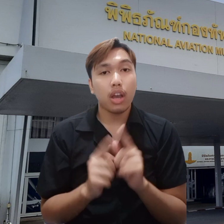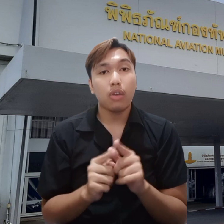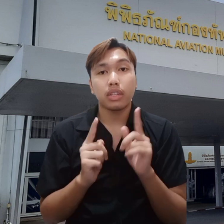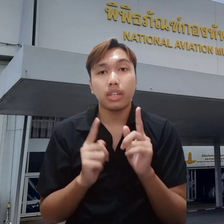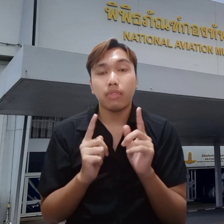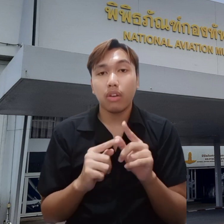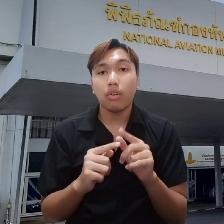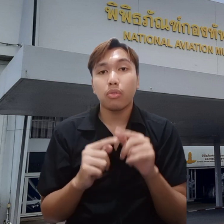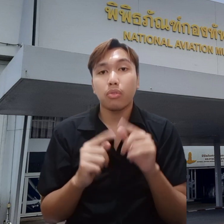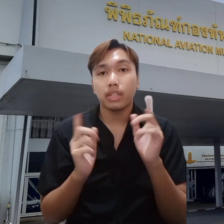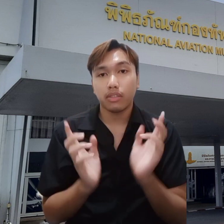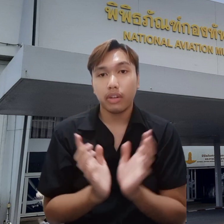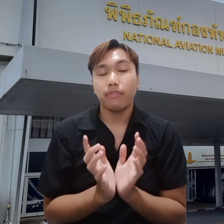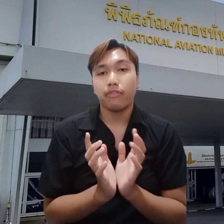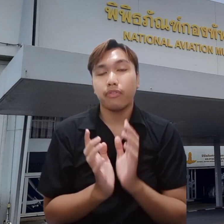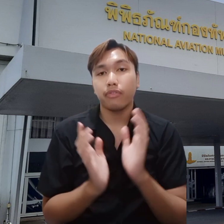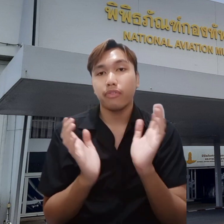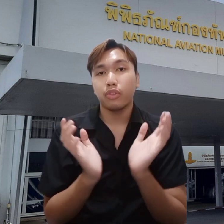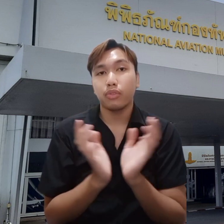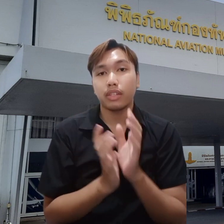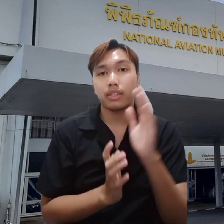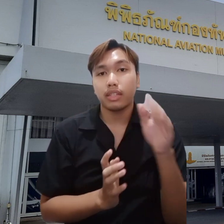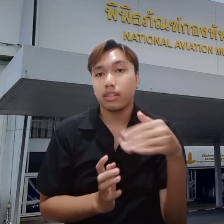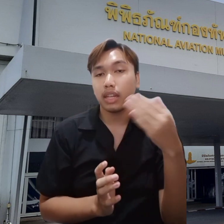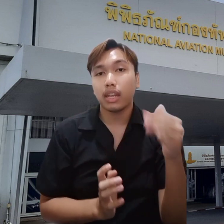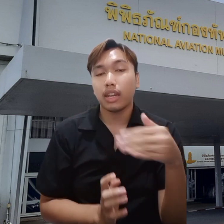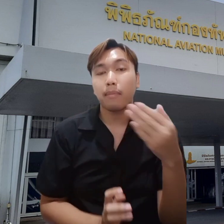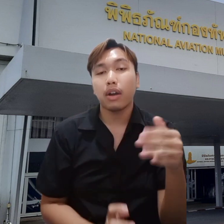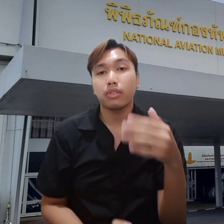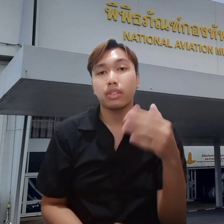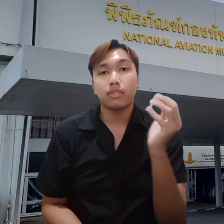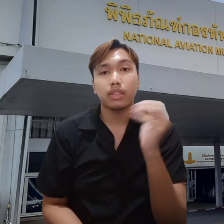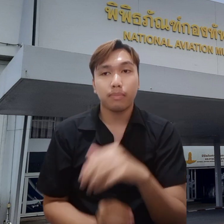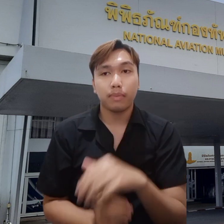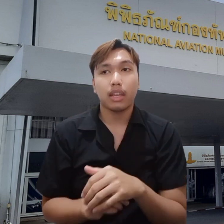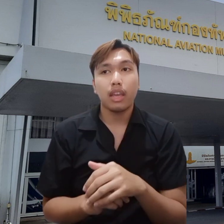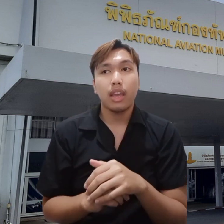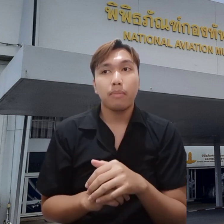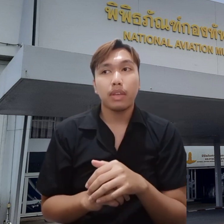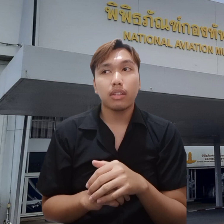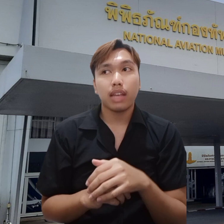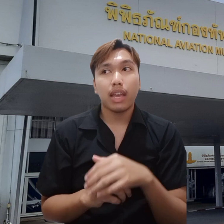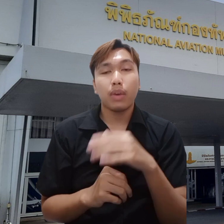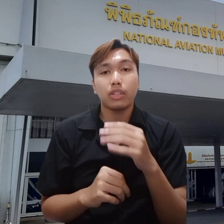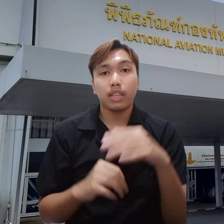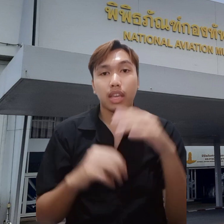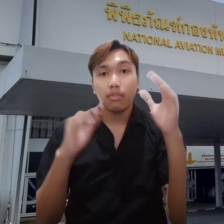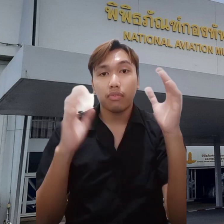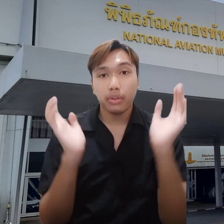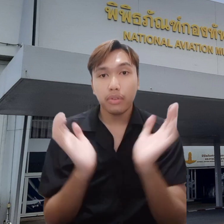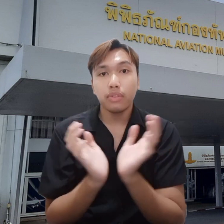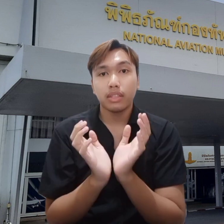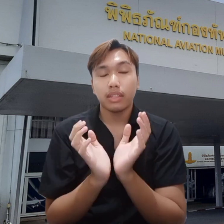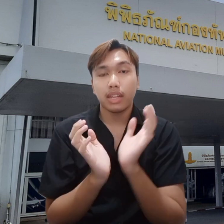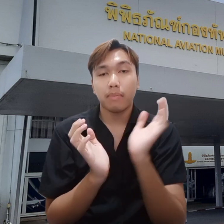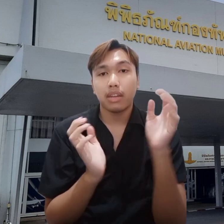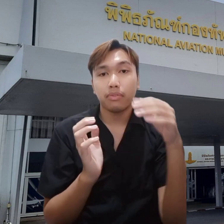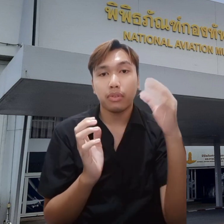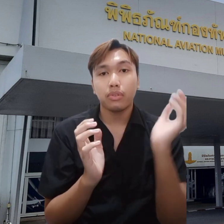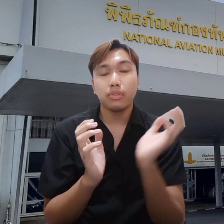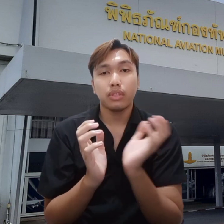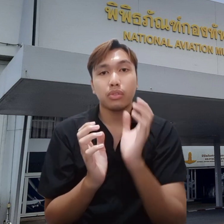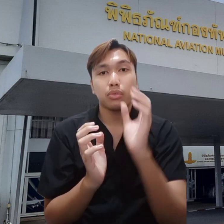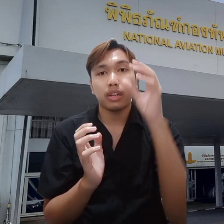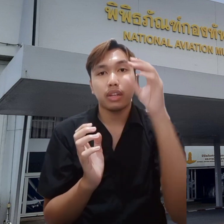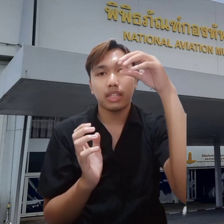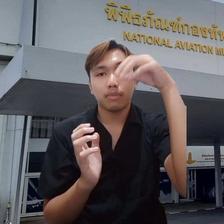which all the video the script the three in the about this break because I want to take a photo in my